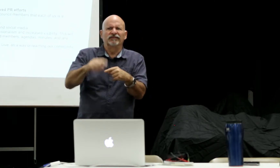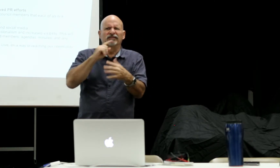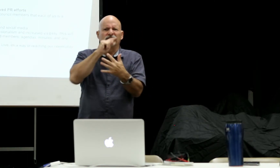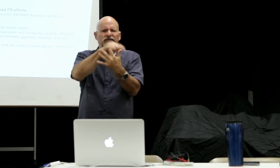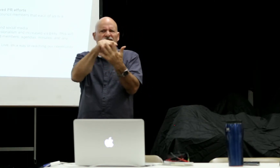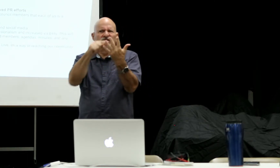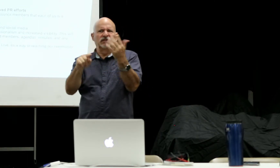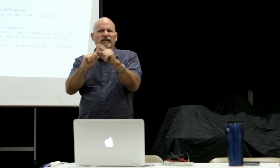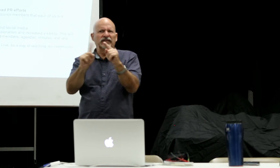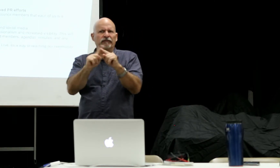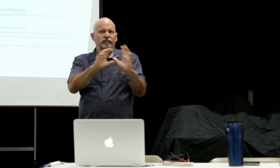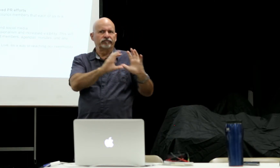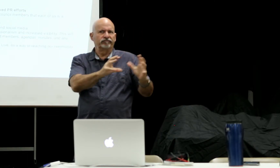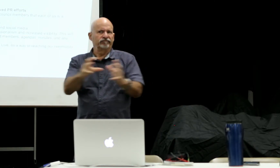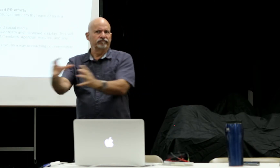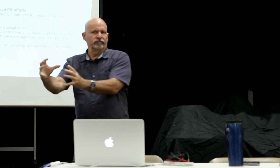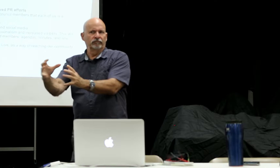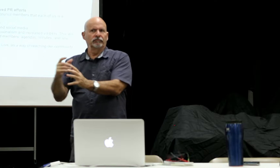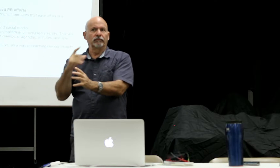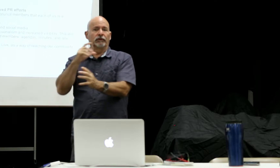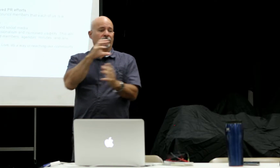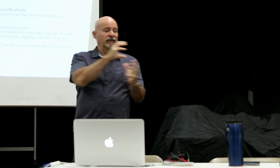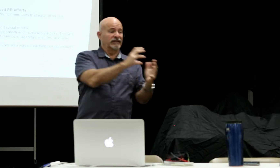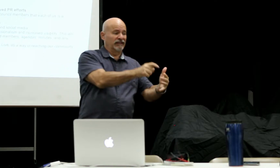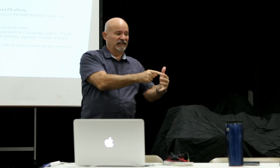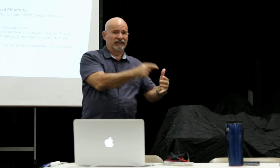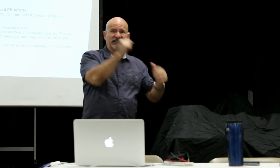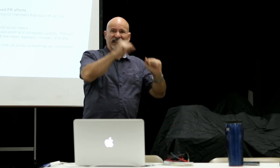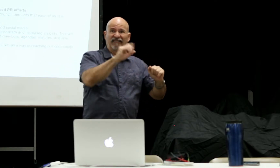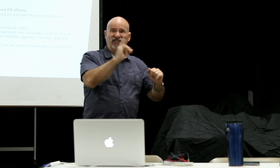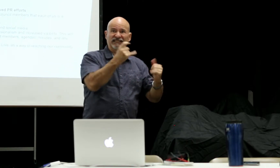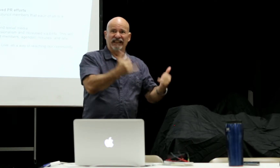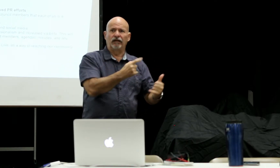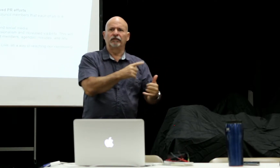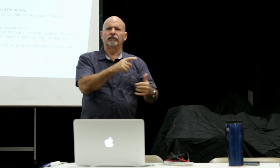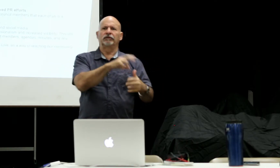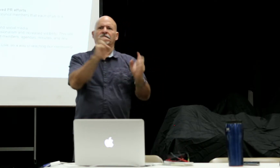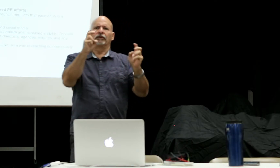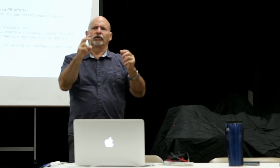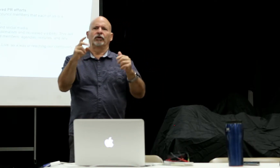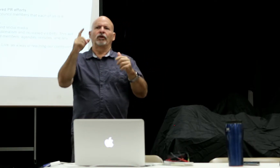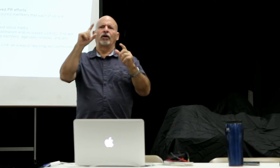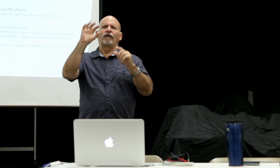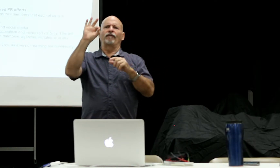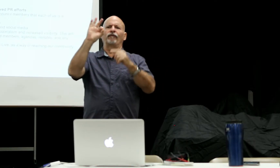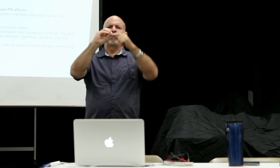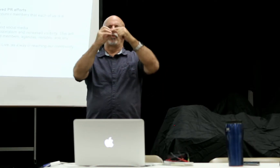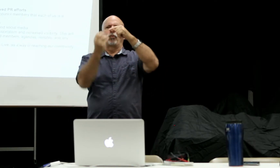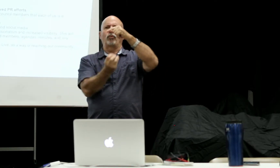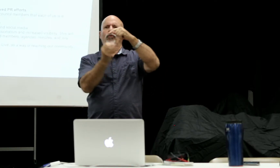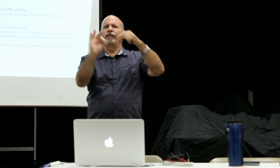It's really an opportunity for us to talk about what we need to do. And there are some things that maybe can be fixed